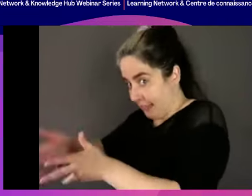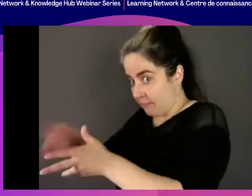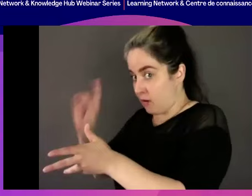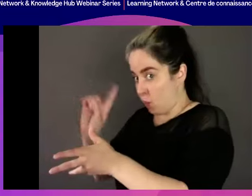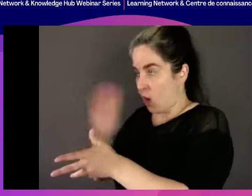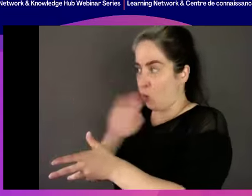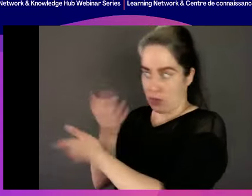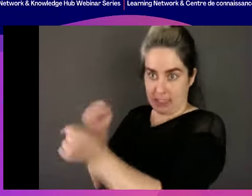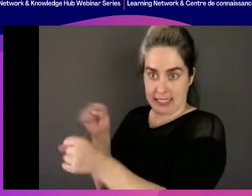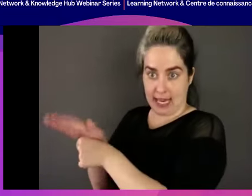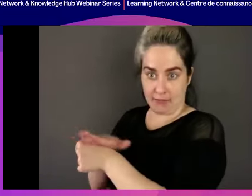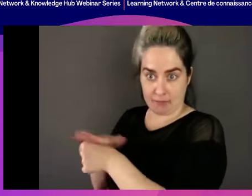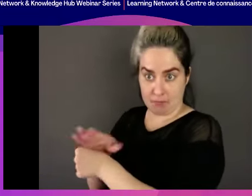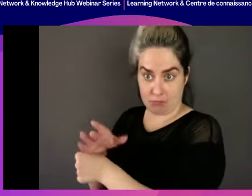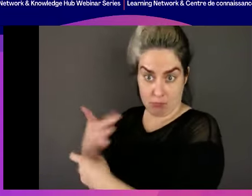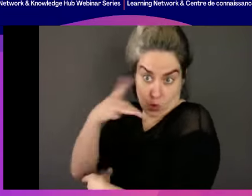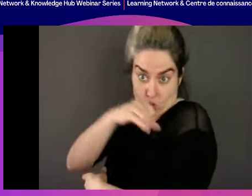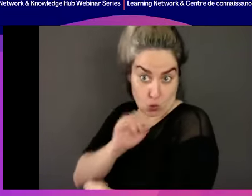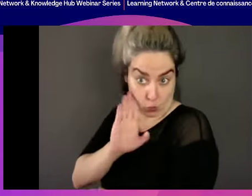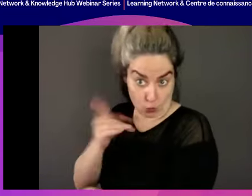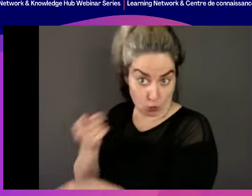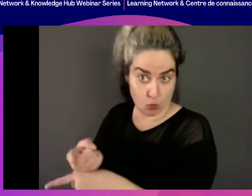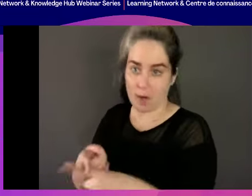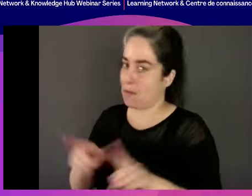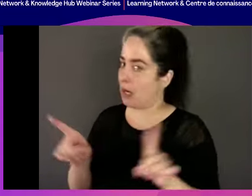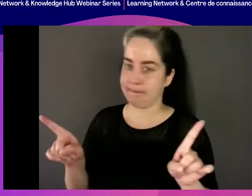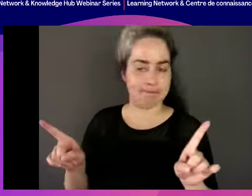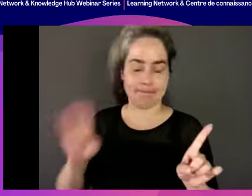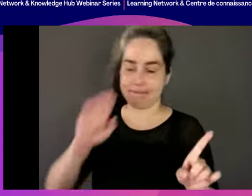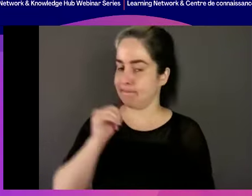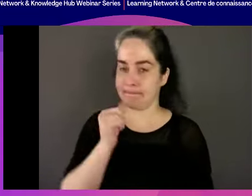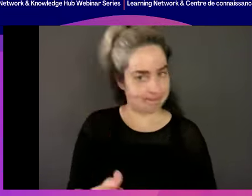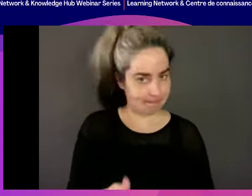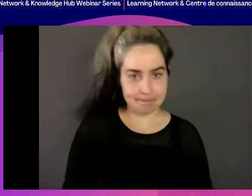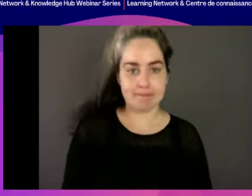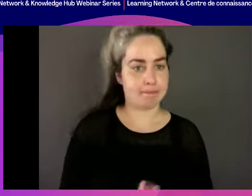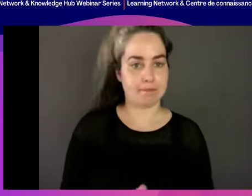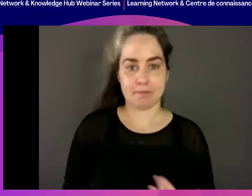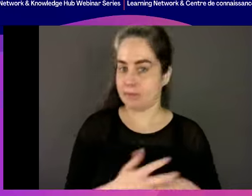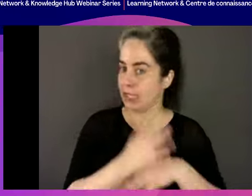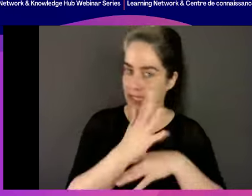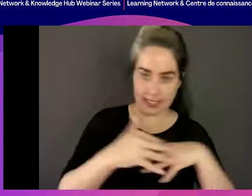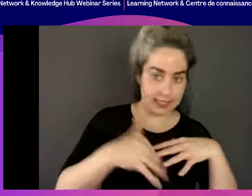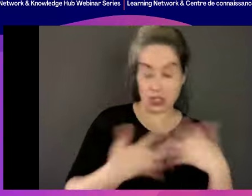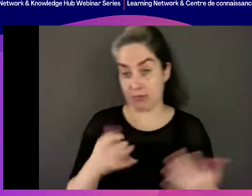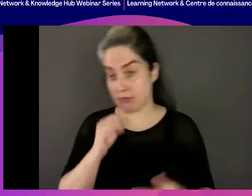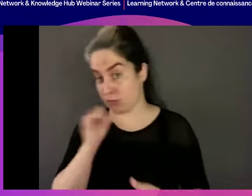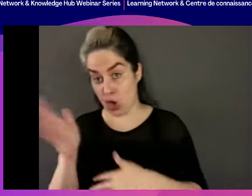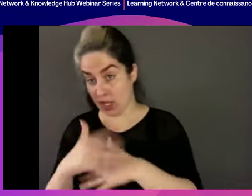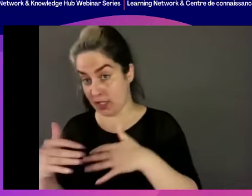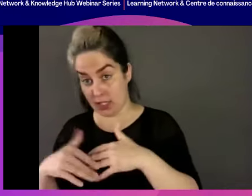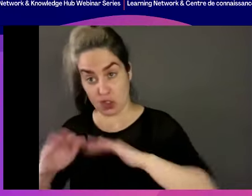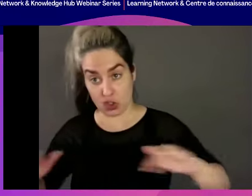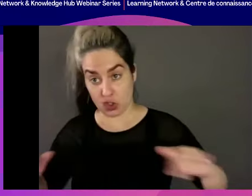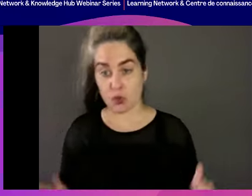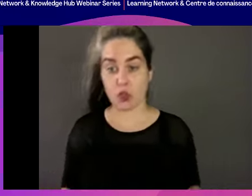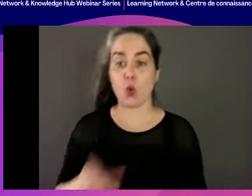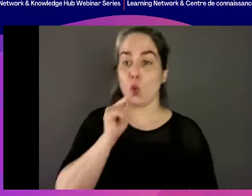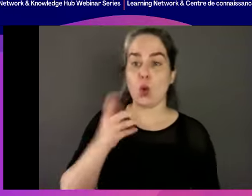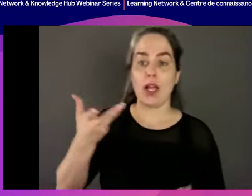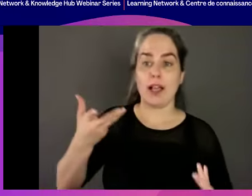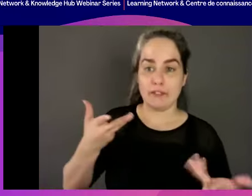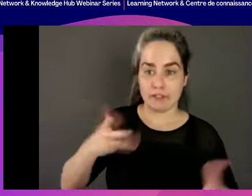we find. We know that in non-Indigenous and Indigenous populations, children face high levels of adversities and trauma